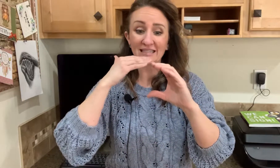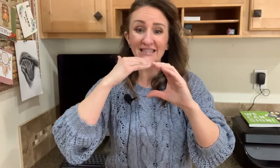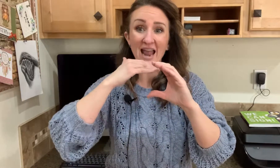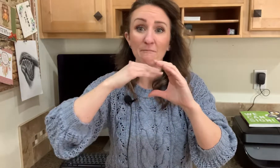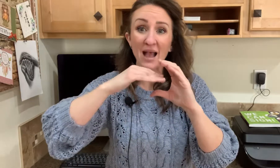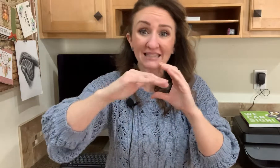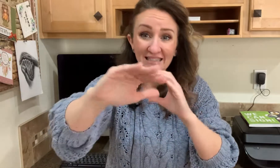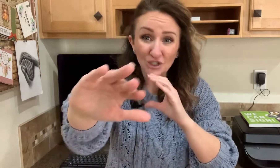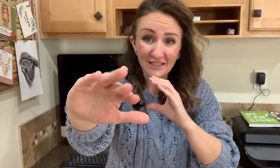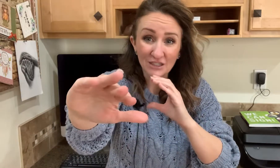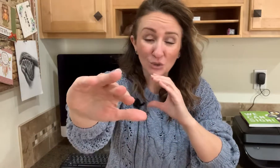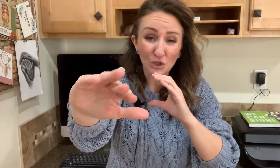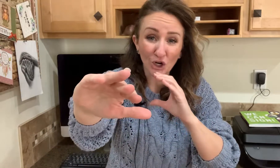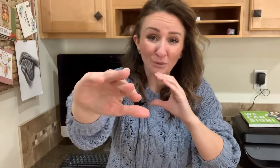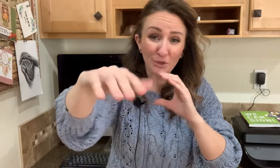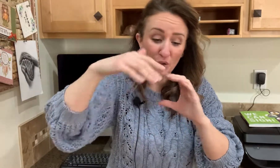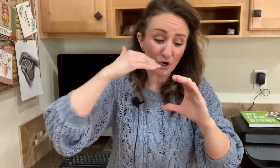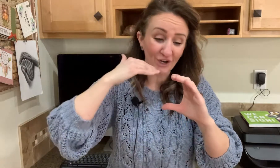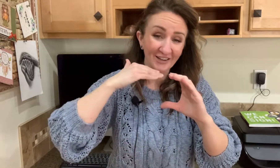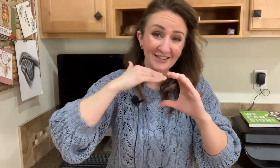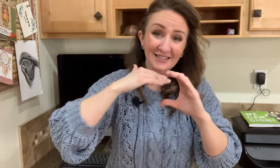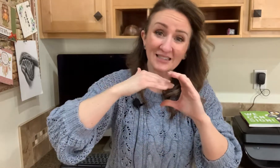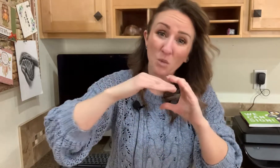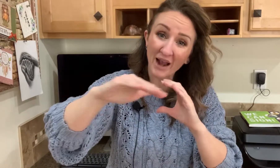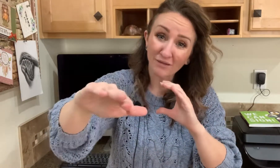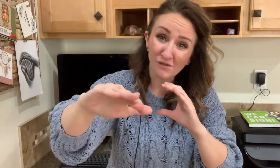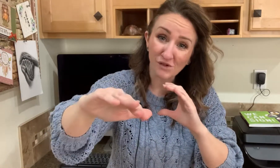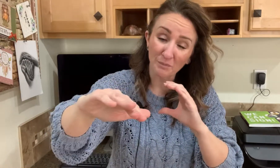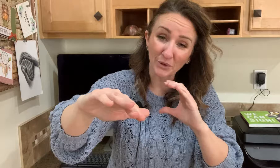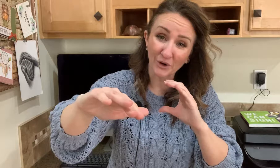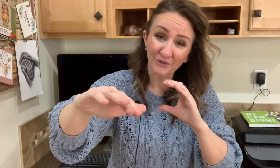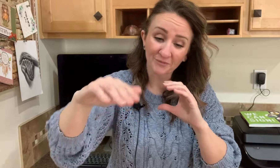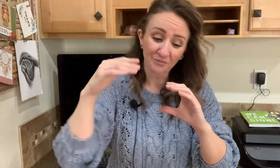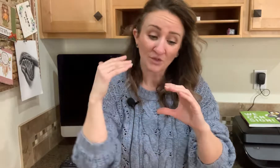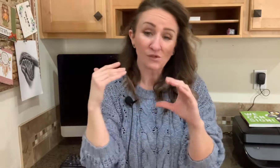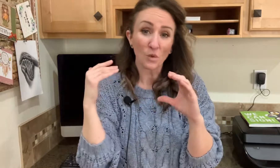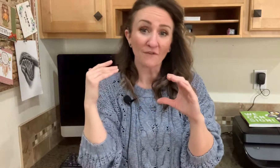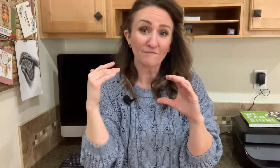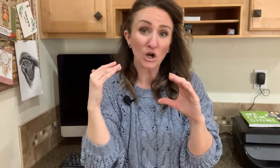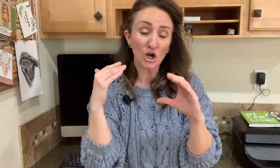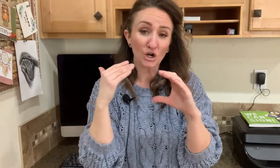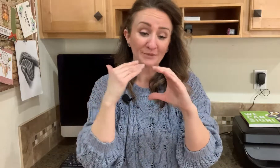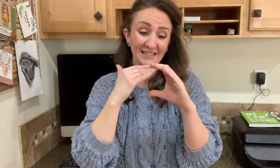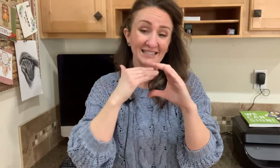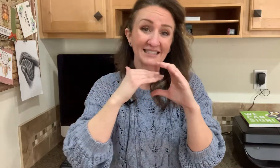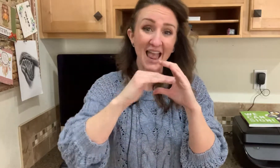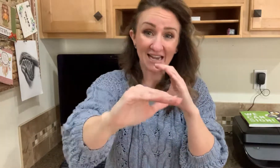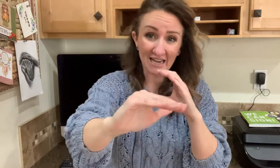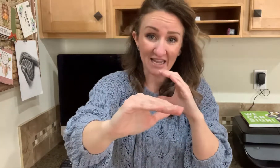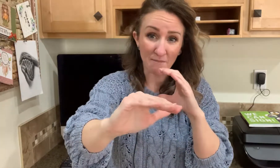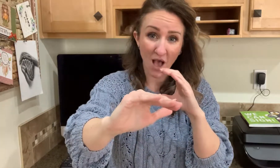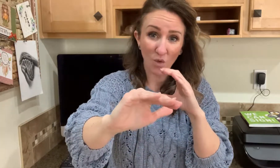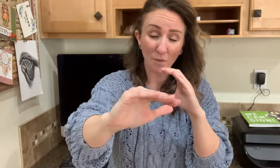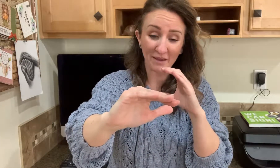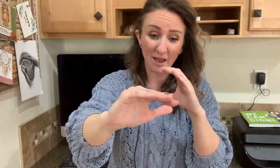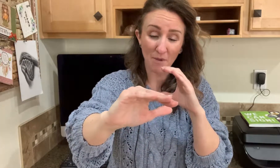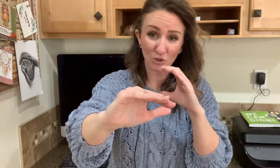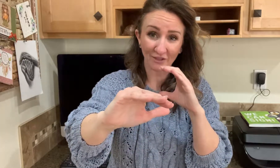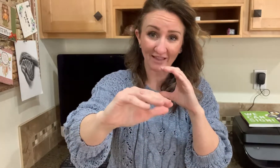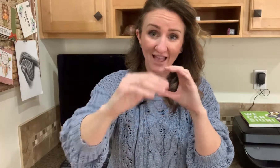send messages through your computer to someone else's computer. So the verb to send an email would be a motion like that. So